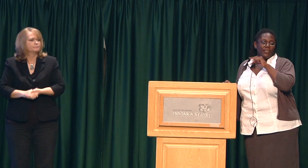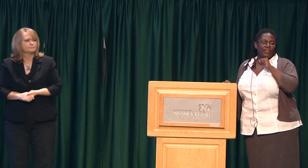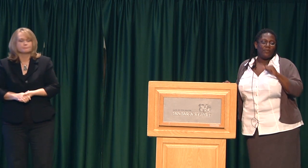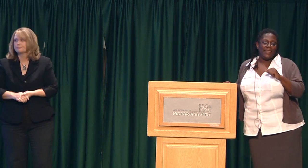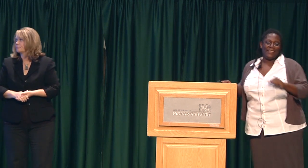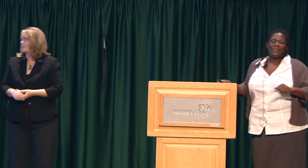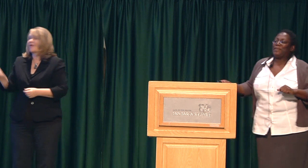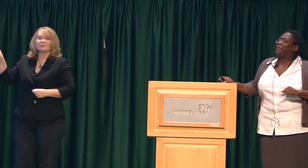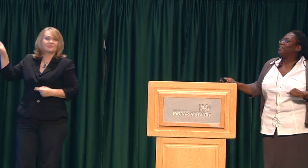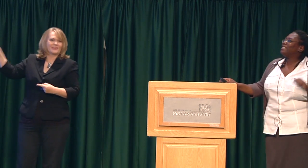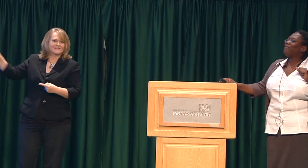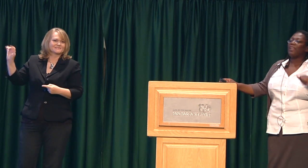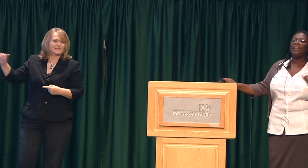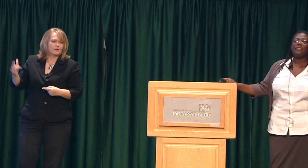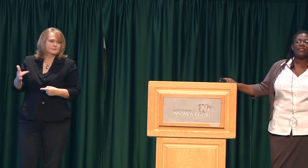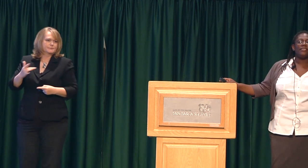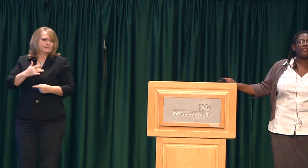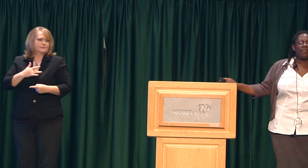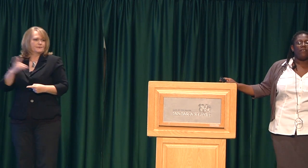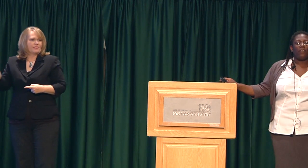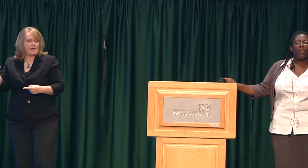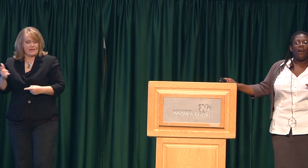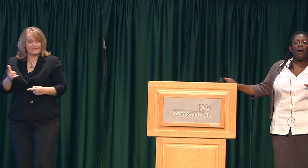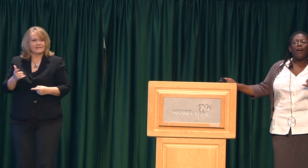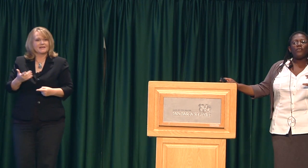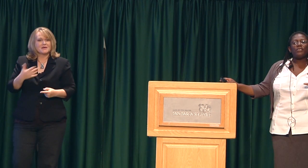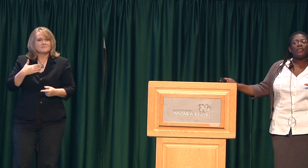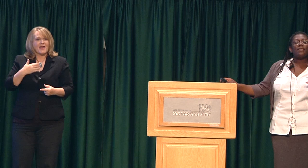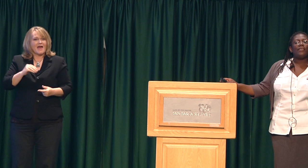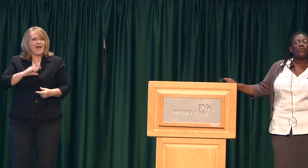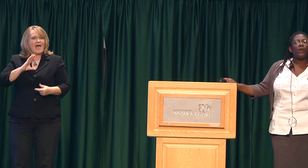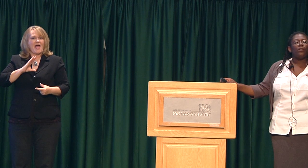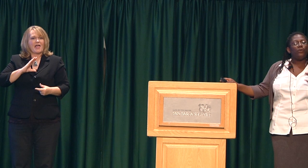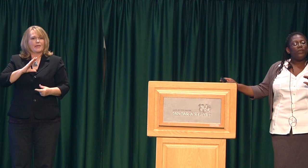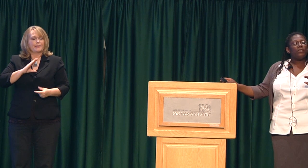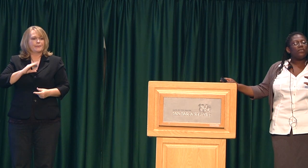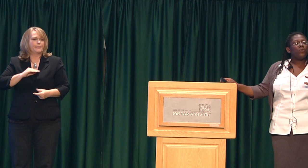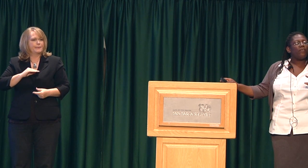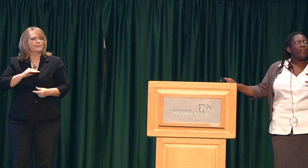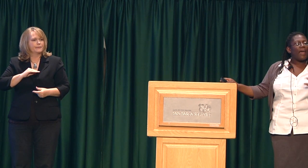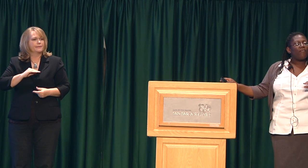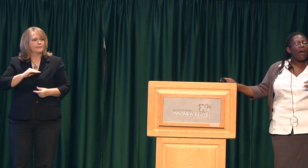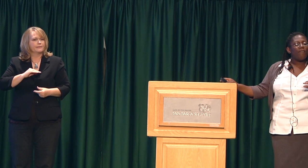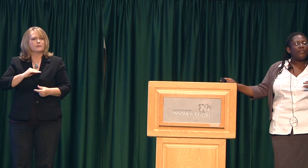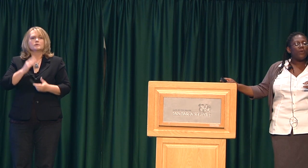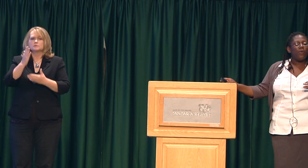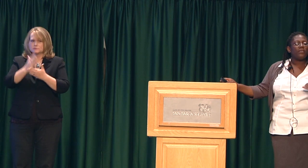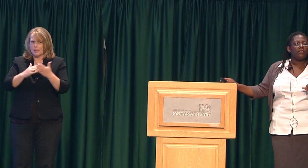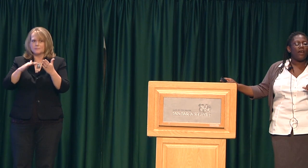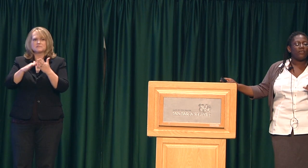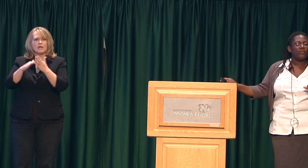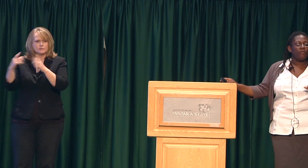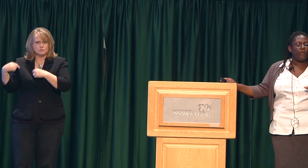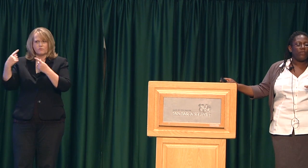Now this is the one that touched me. A deflated sense of self. Other studies had sort of alluded to sort of a lack of confidence in